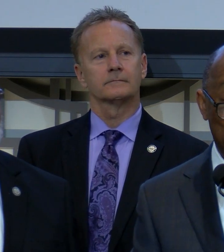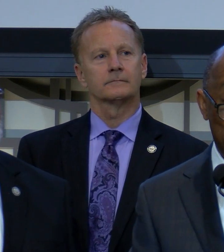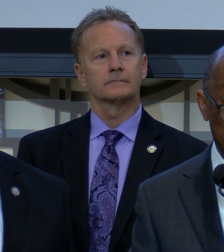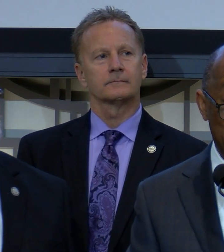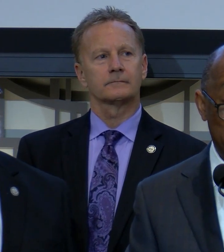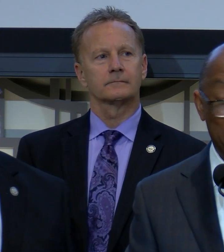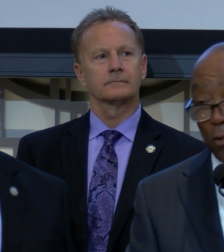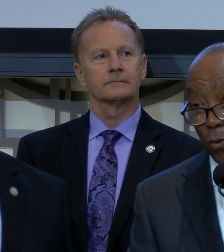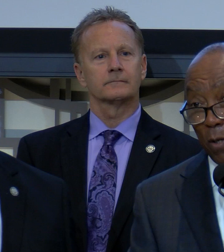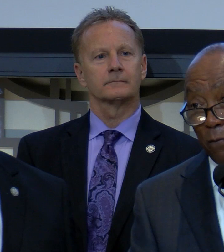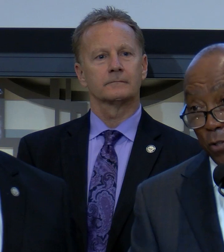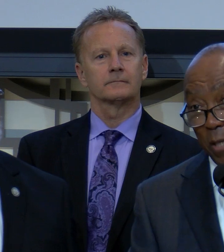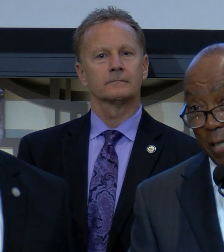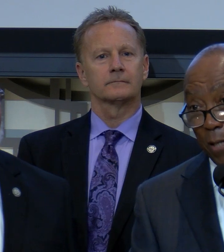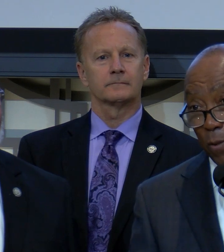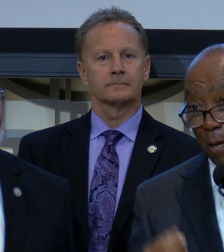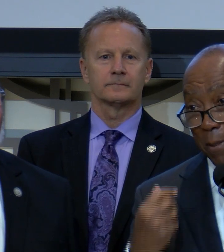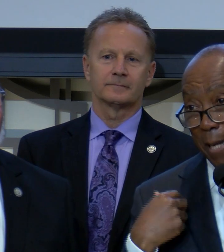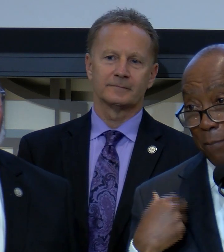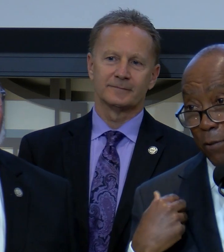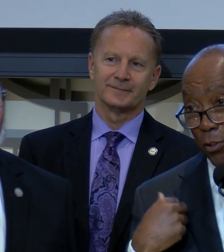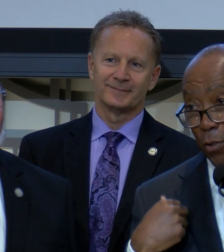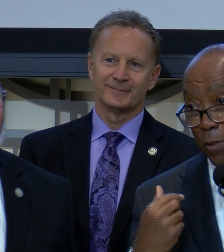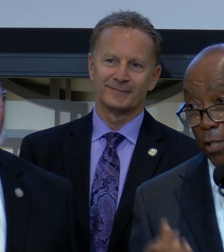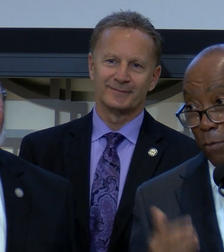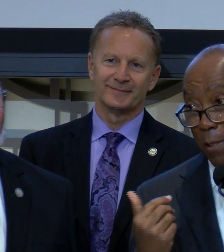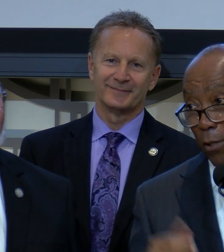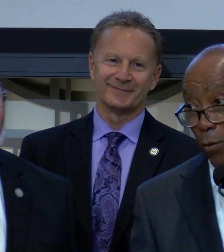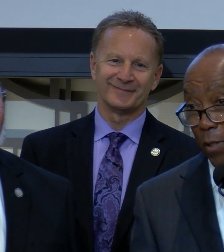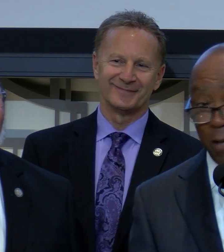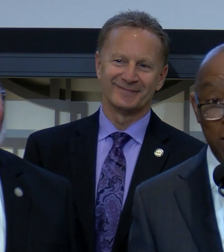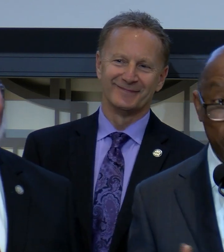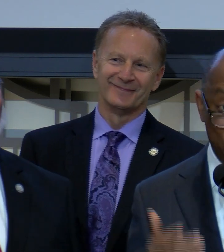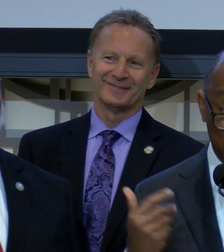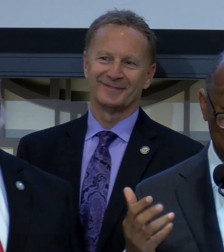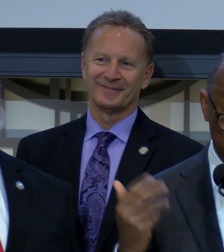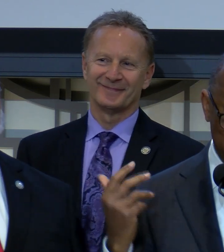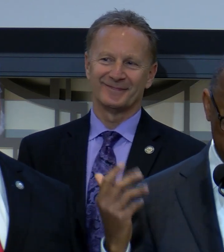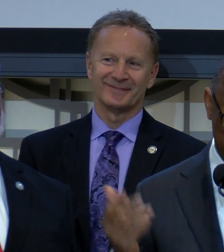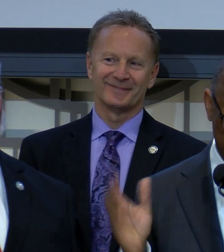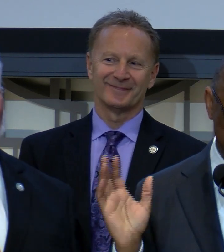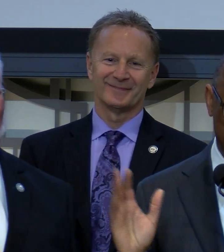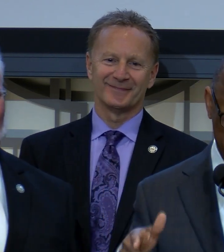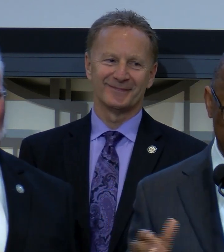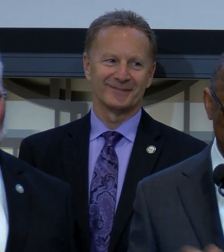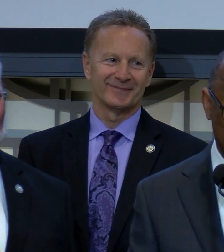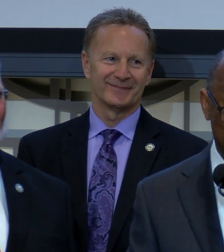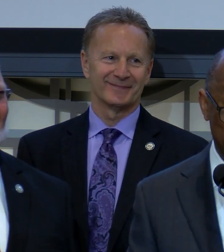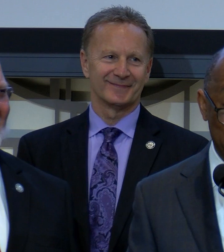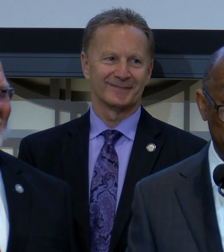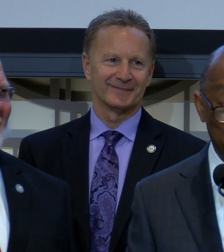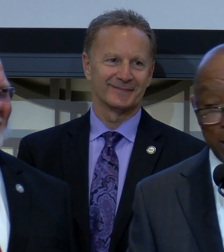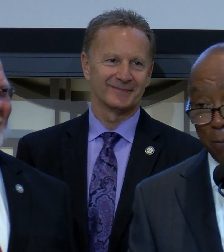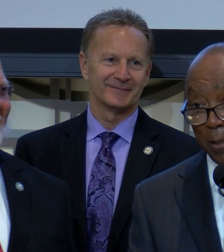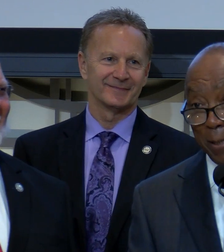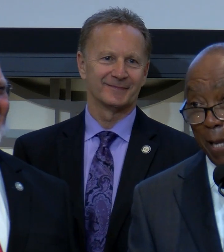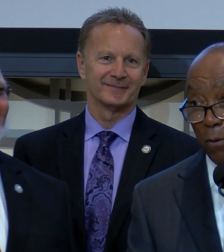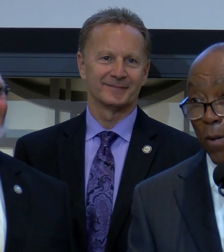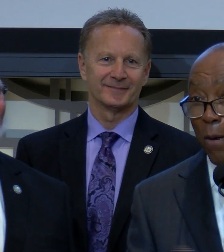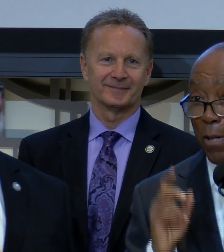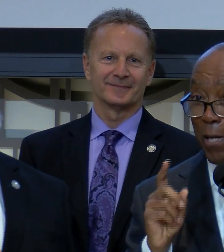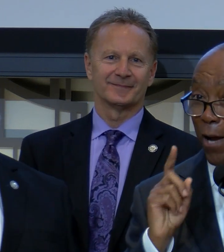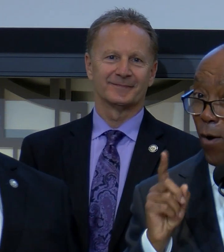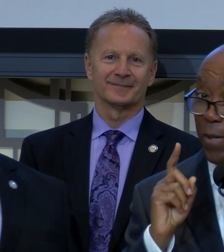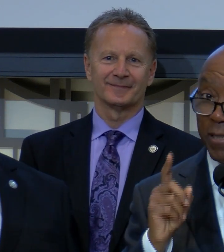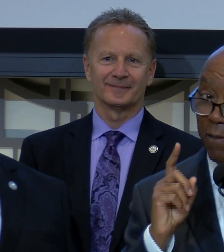after he thought you had been at the table long enough for you to eat, he would come and tap you on the shoulder, say you've been there long enough. The rest of you kind of get up. It's time for the others to come to the